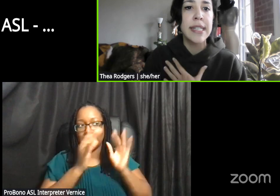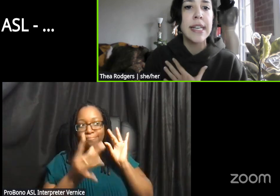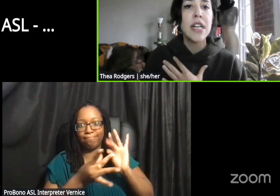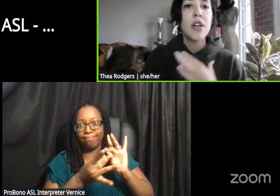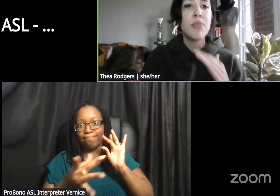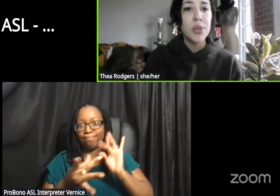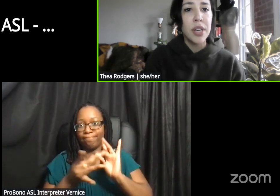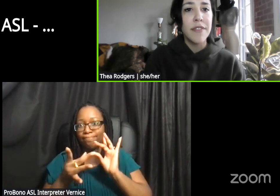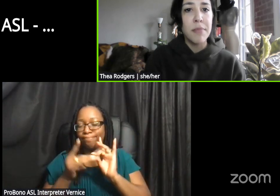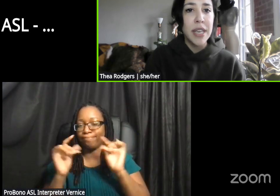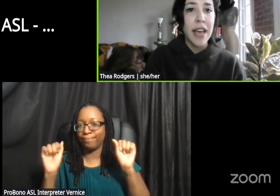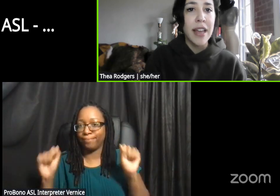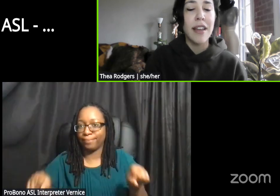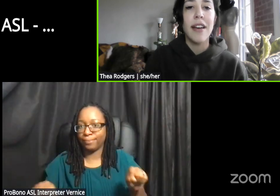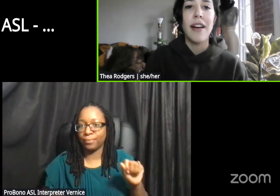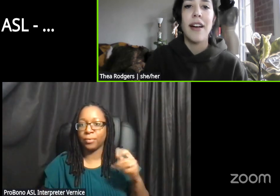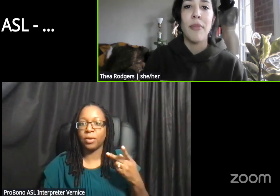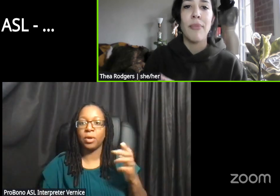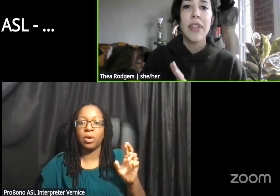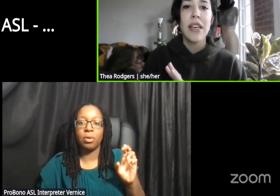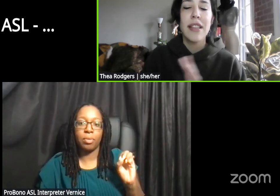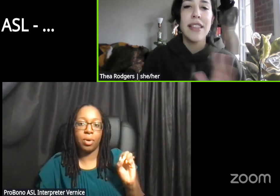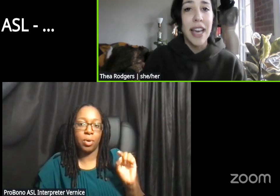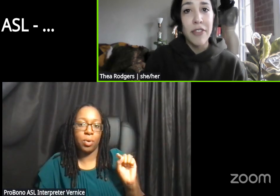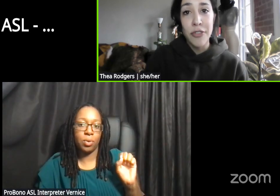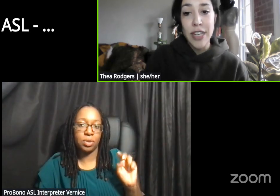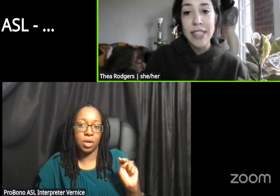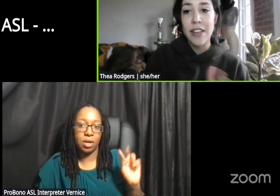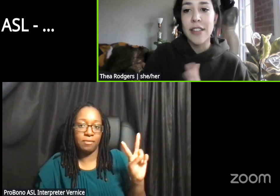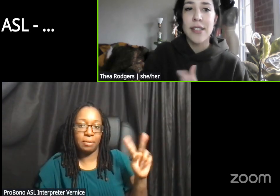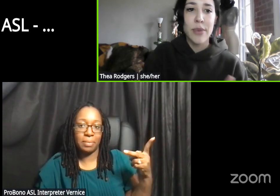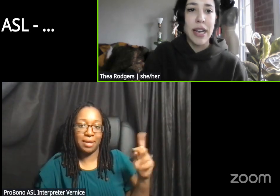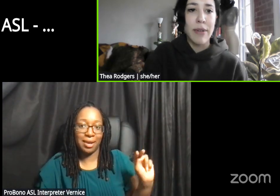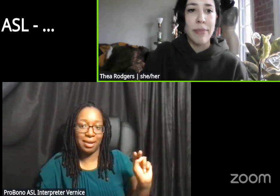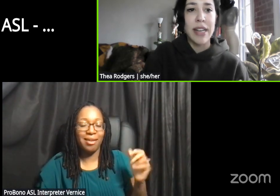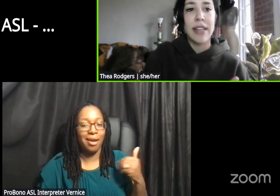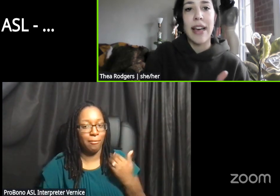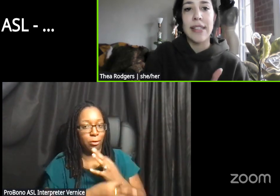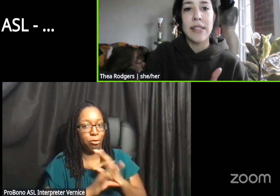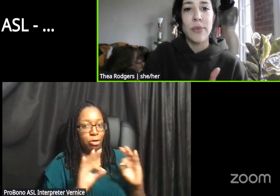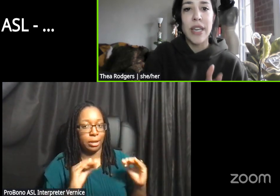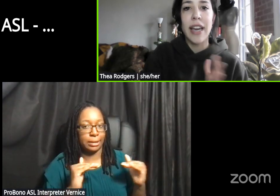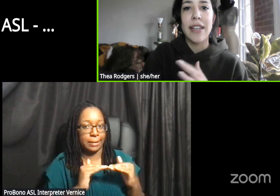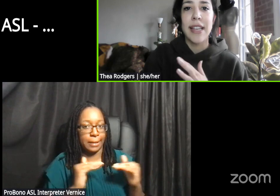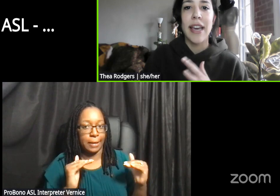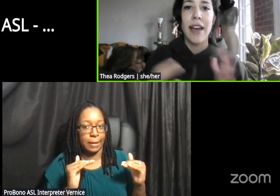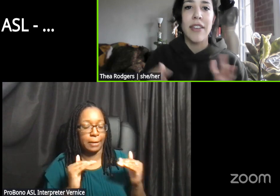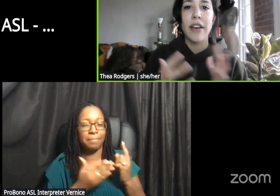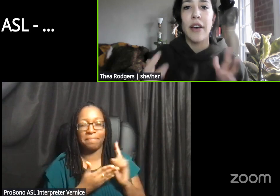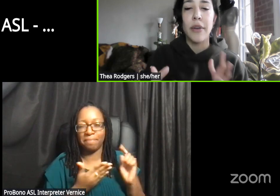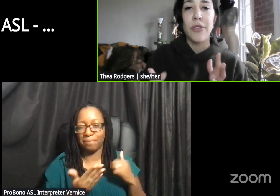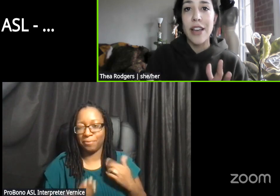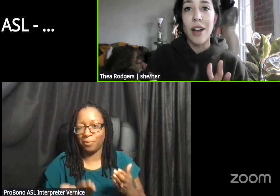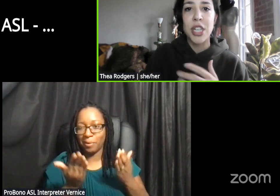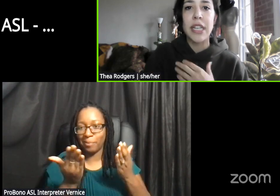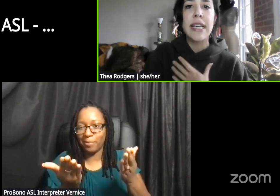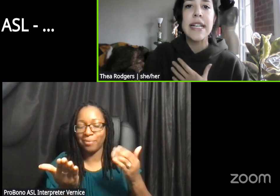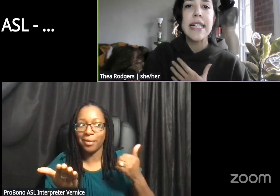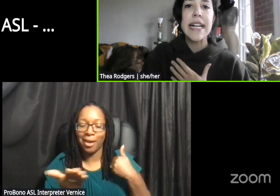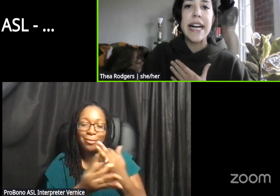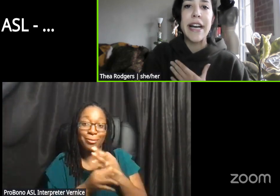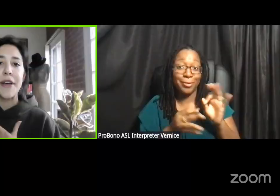countries. Proton VPN, they have a free tier. This is the one I recommended last week as having a free